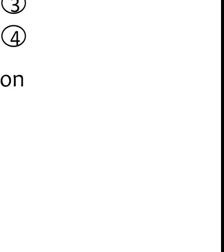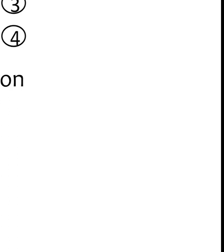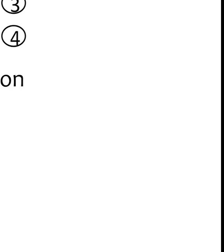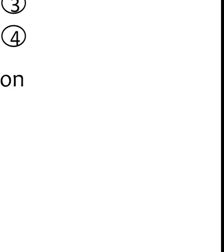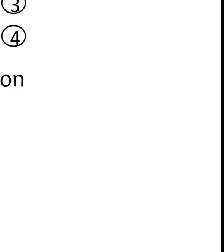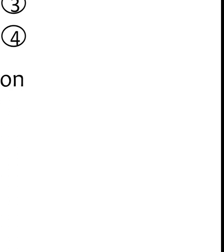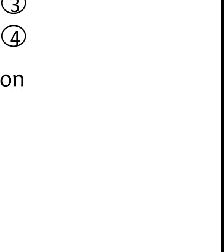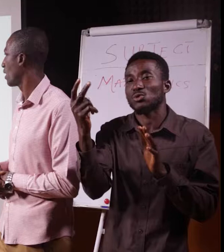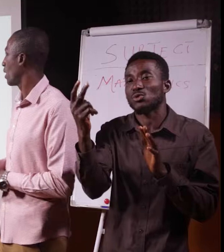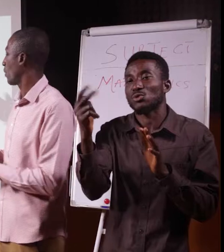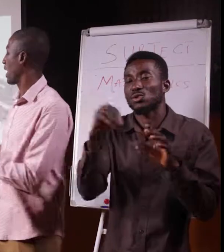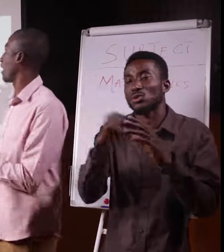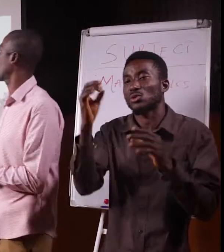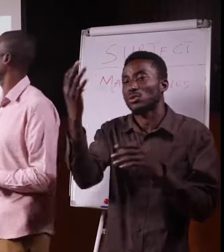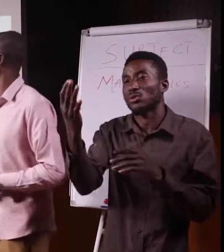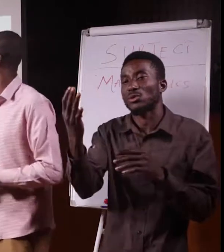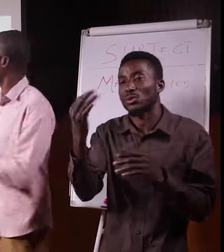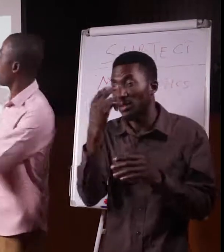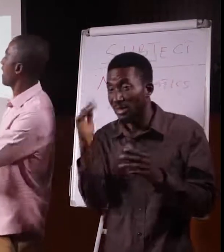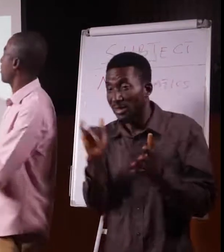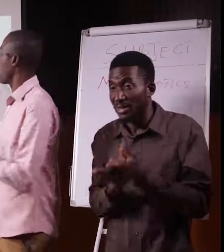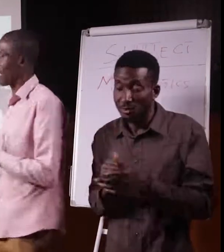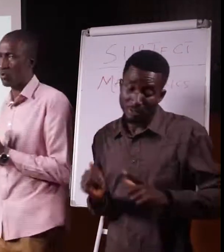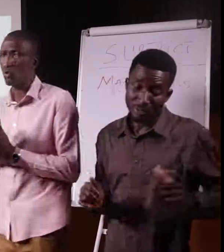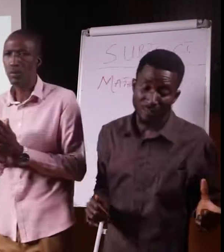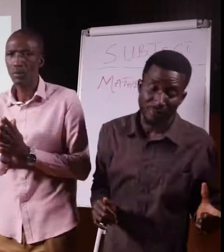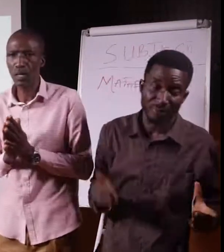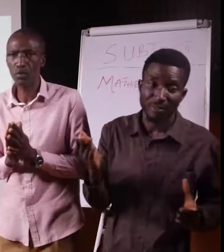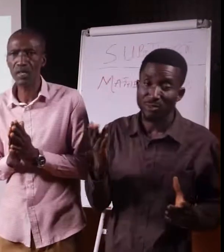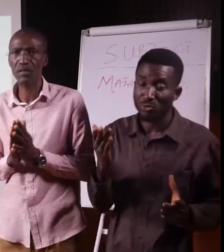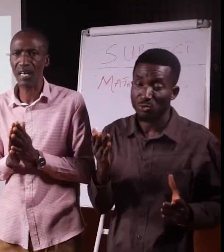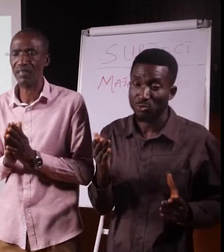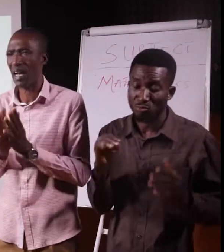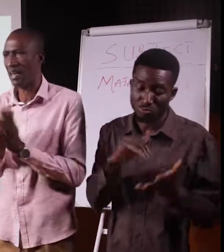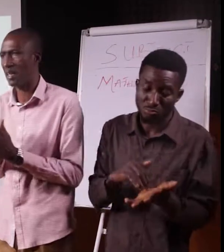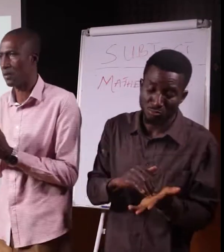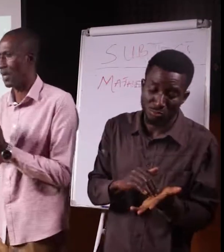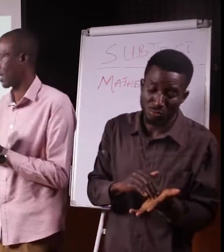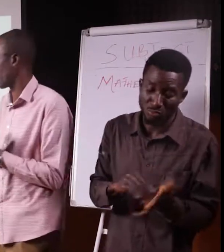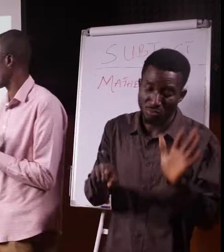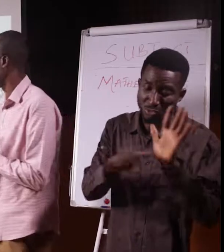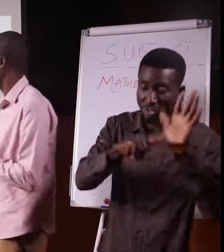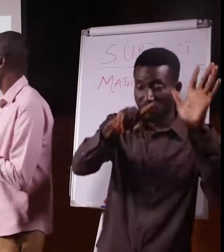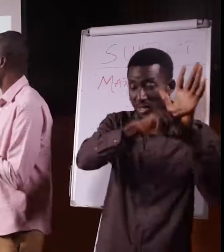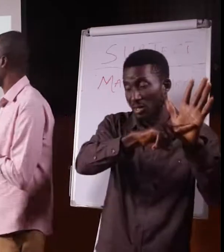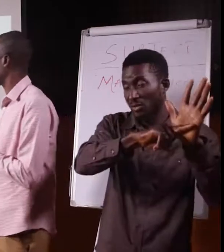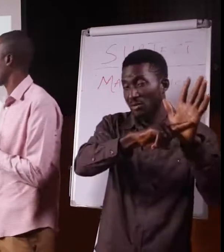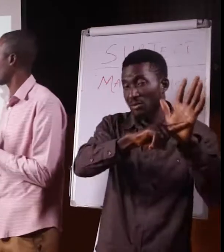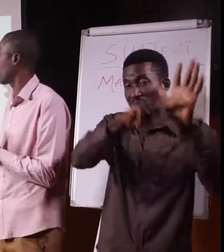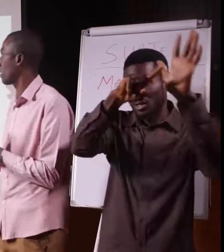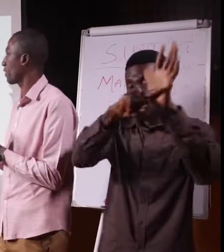in equation 4. We can now see that on the left there are the two middle signs are negative and negative.